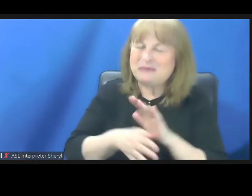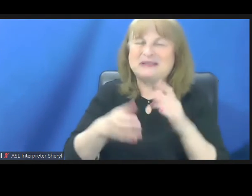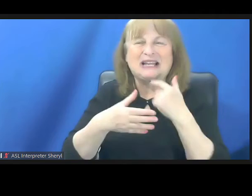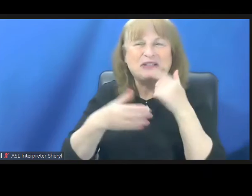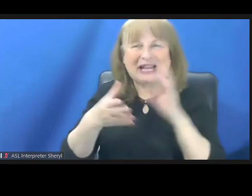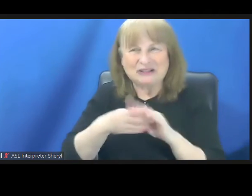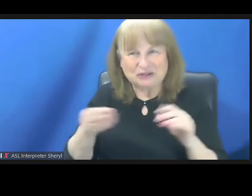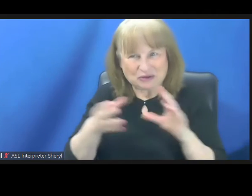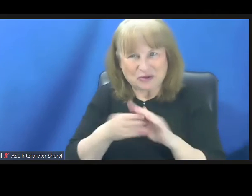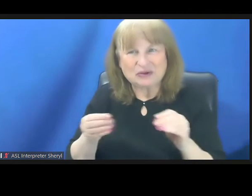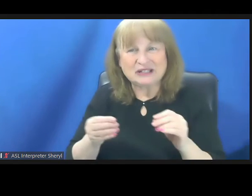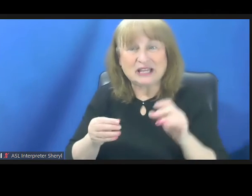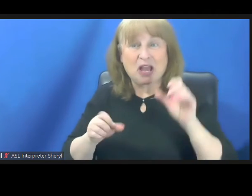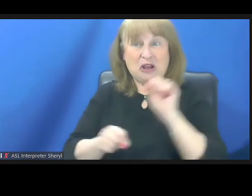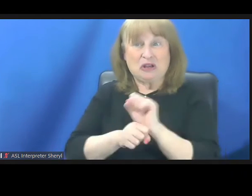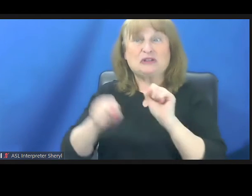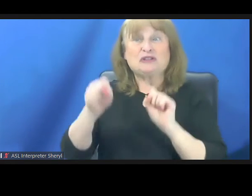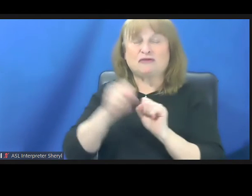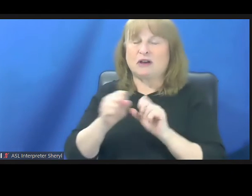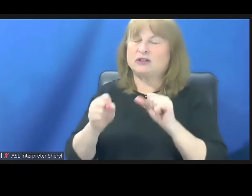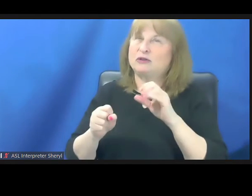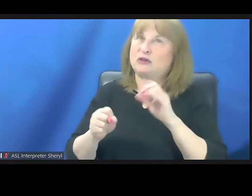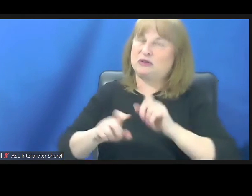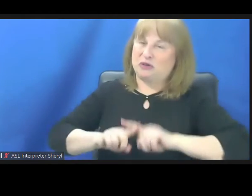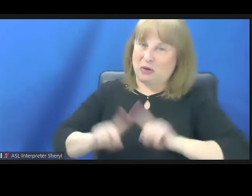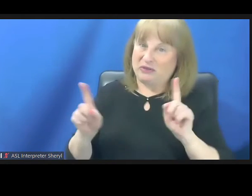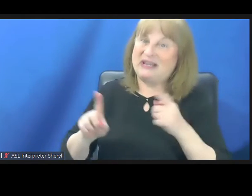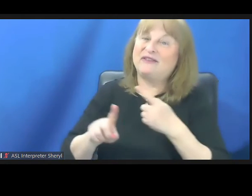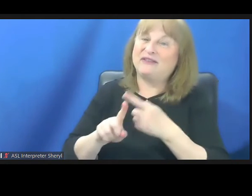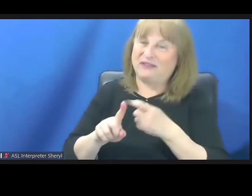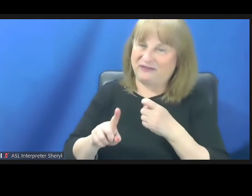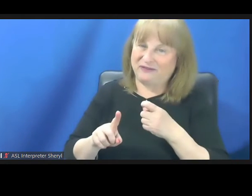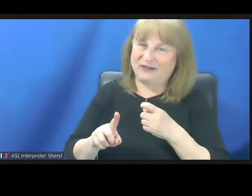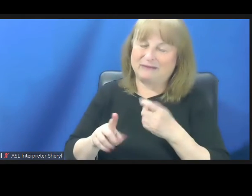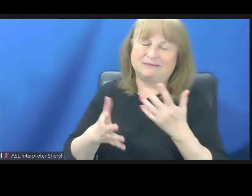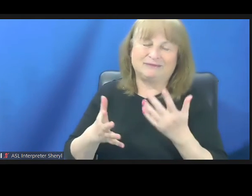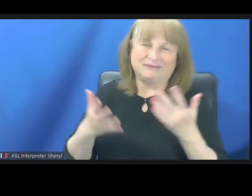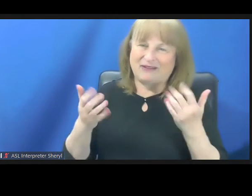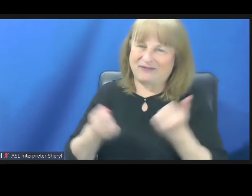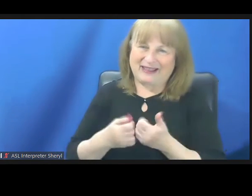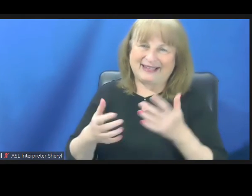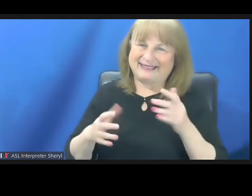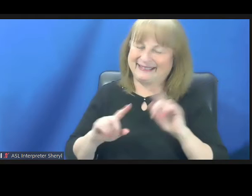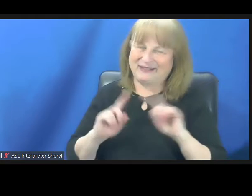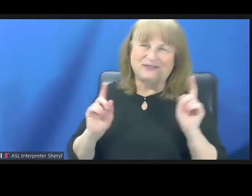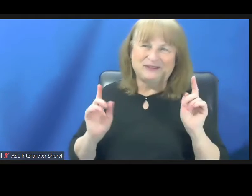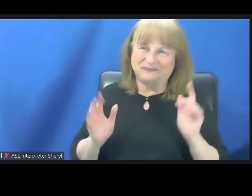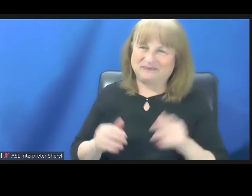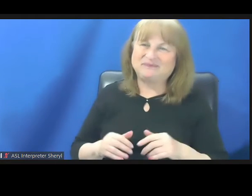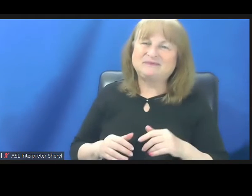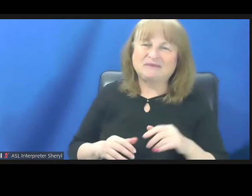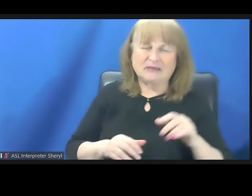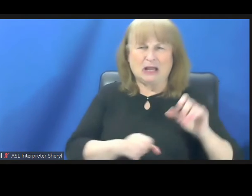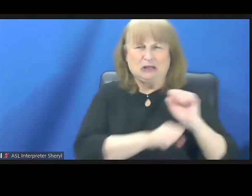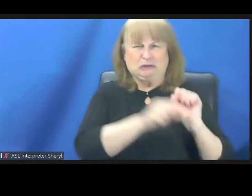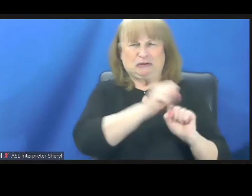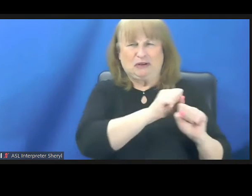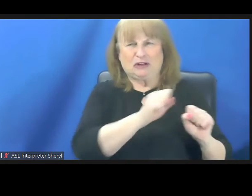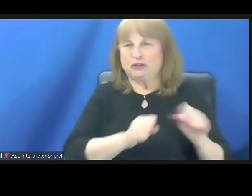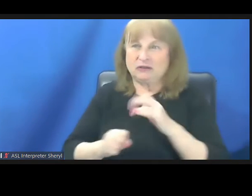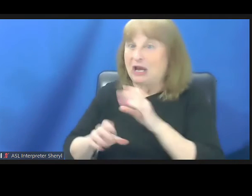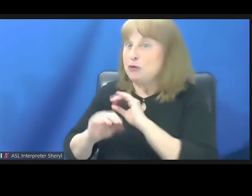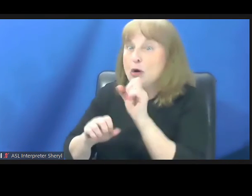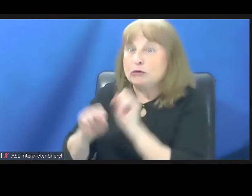storytelling structures. They are so different from the very structured, you know, what you were just talking about,